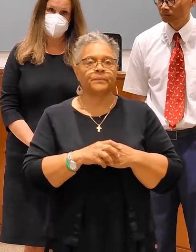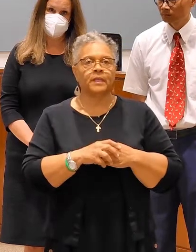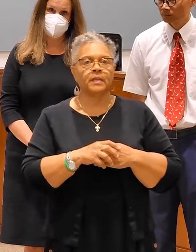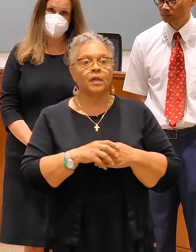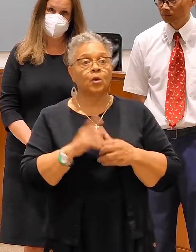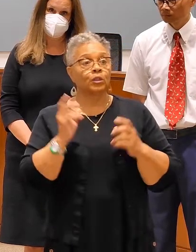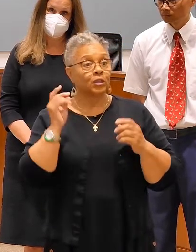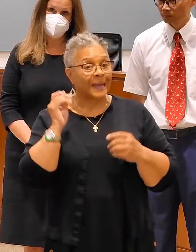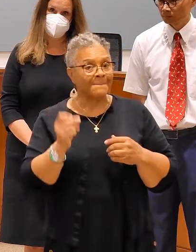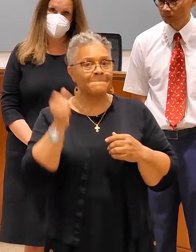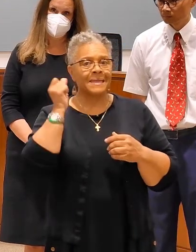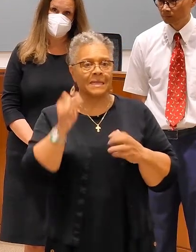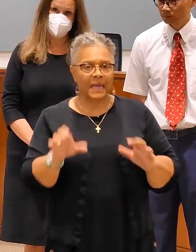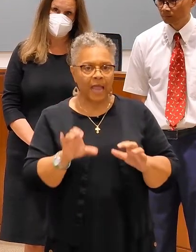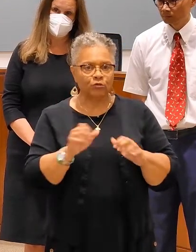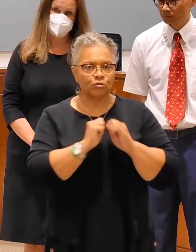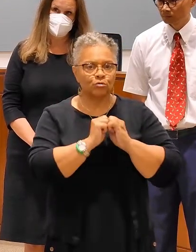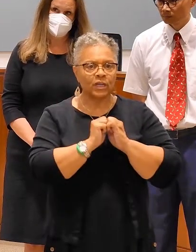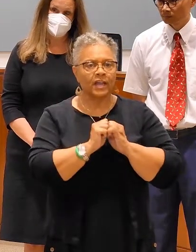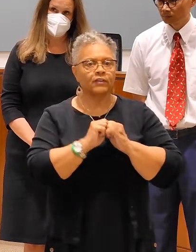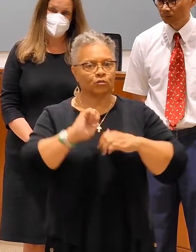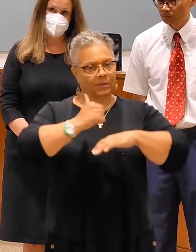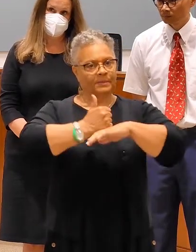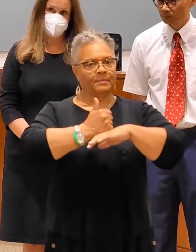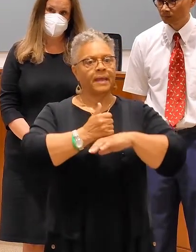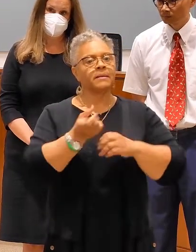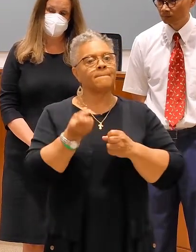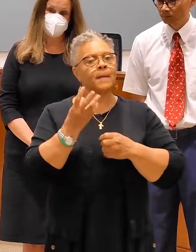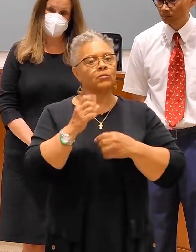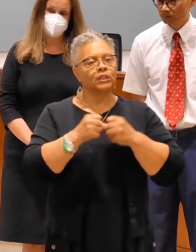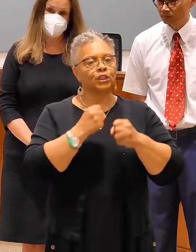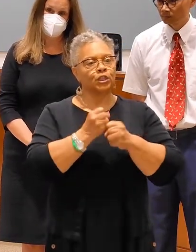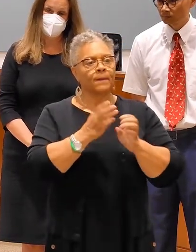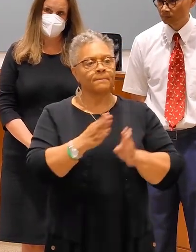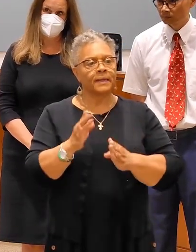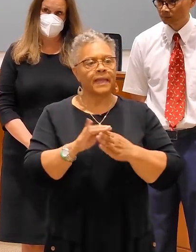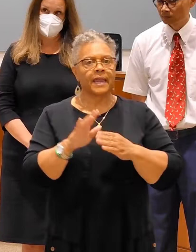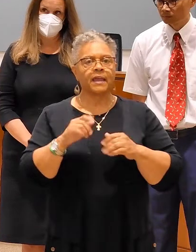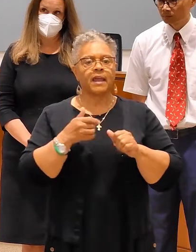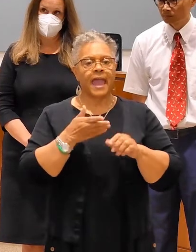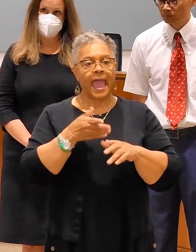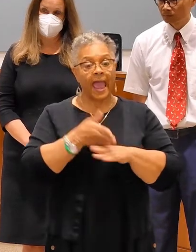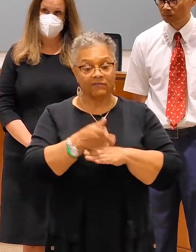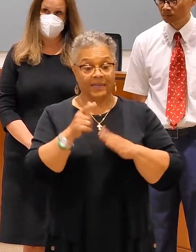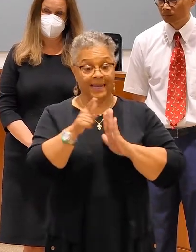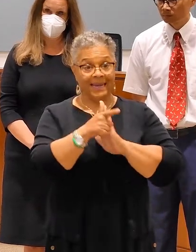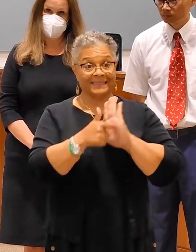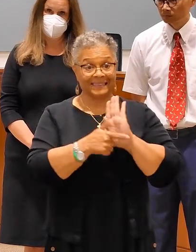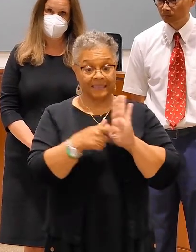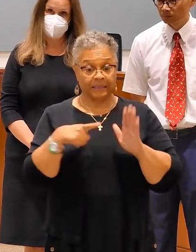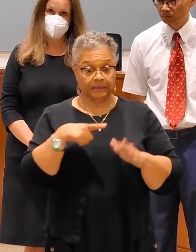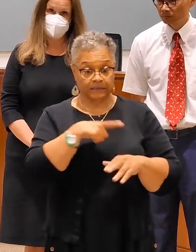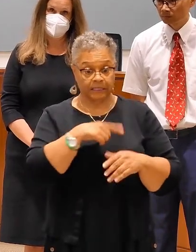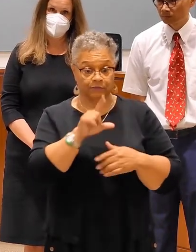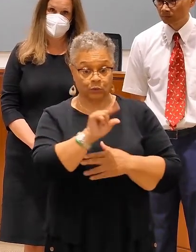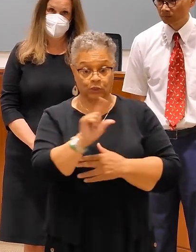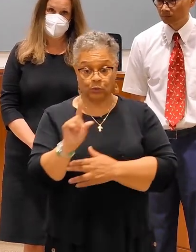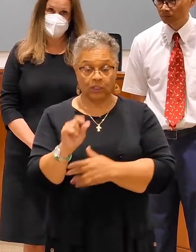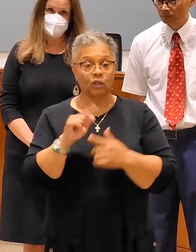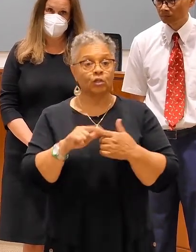together to implement our multi-year plan, filing legislation in February 2020 to permit the use